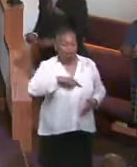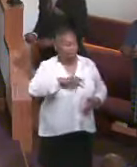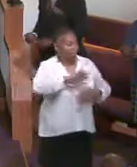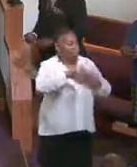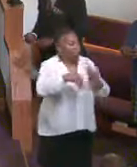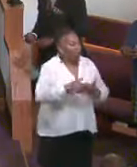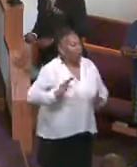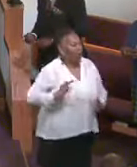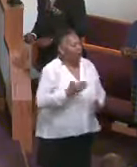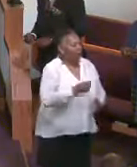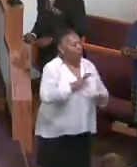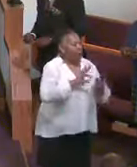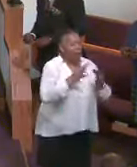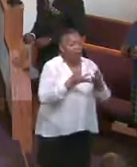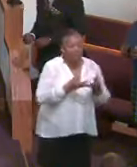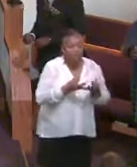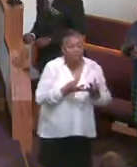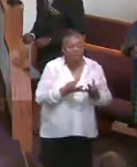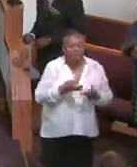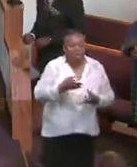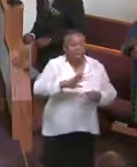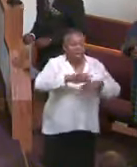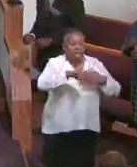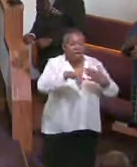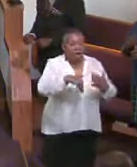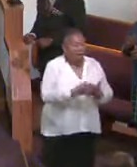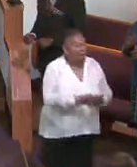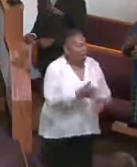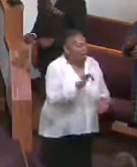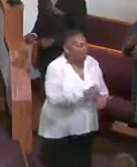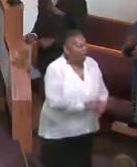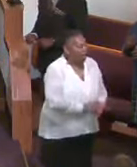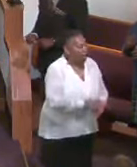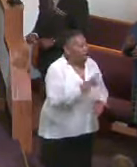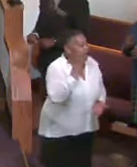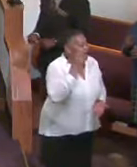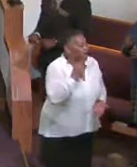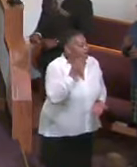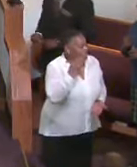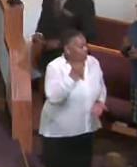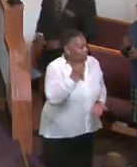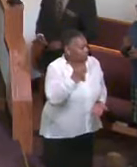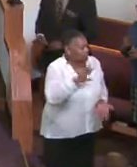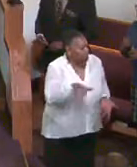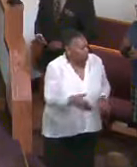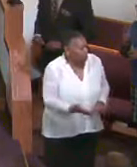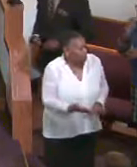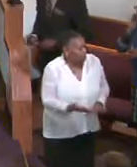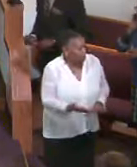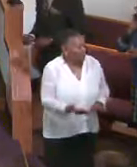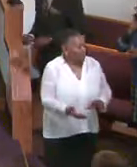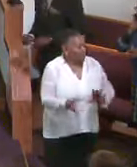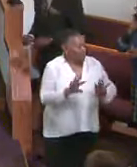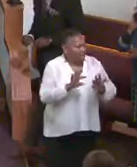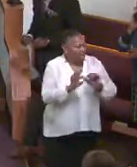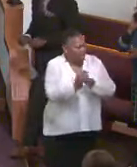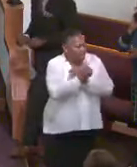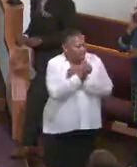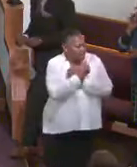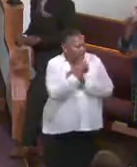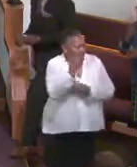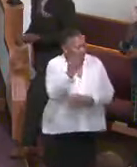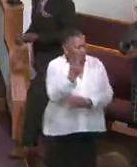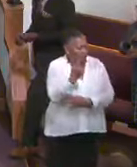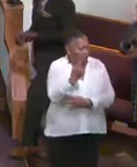those that have experienced loss of loved ones that are dealing with the pain and dealing with the processing grief. We're asking